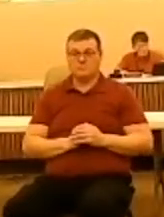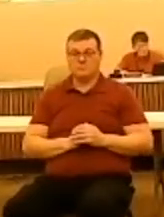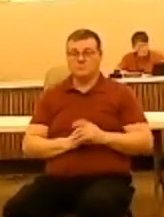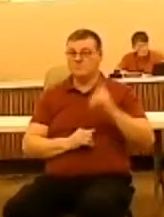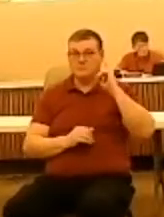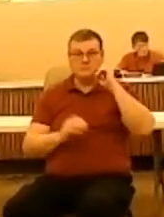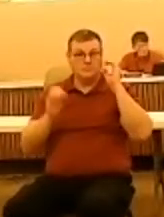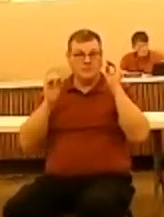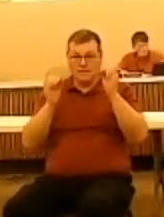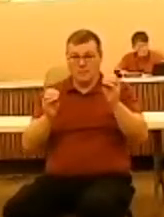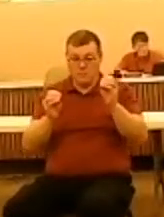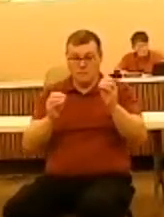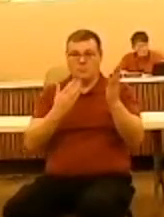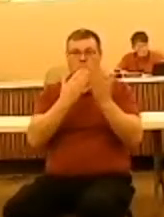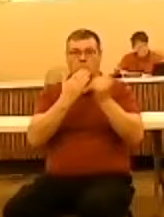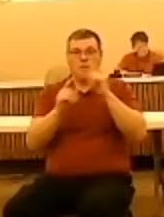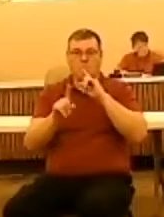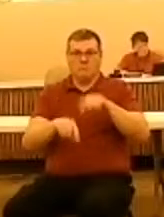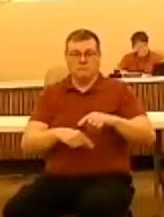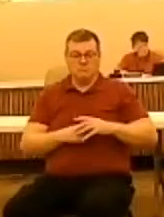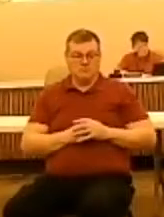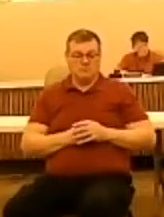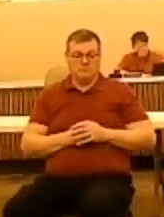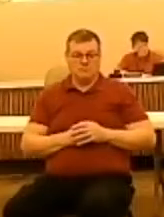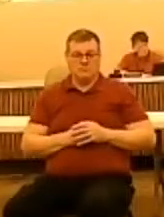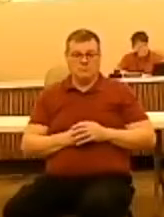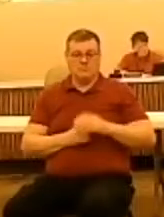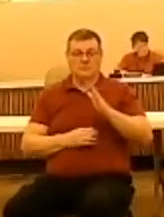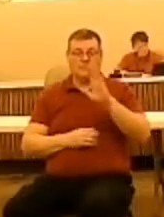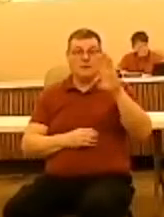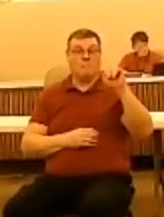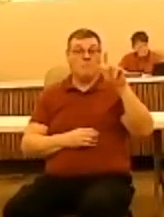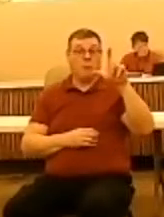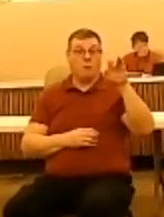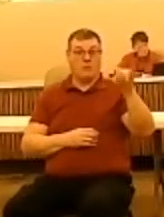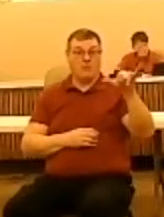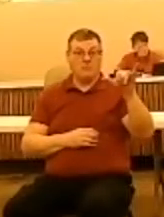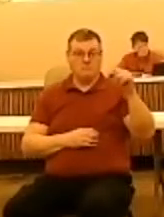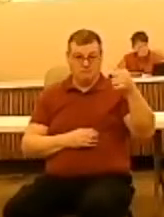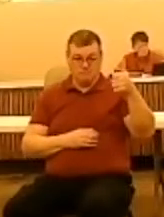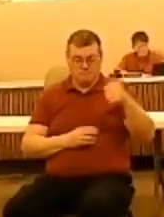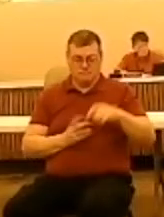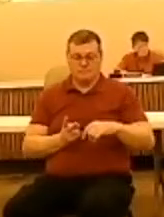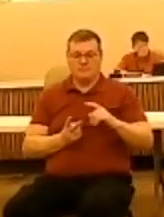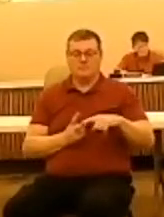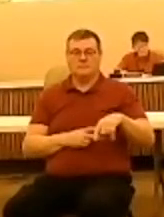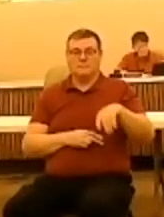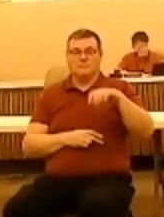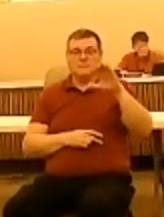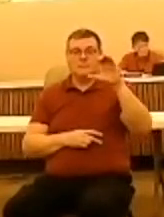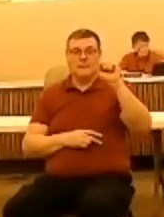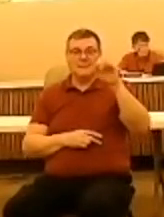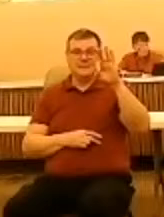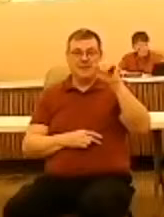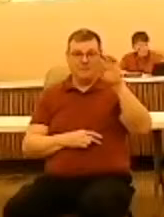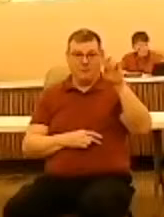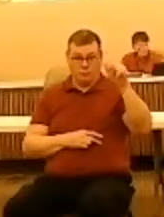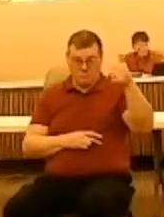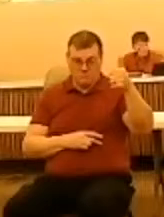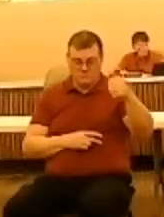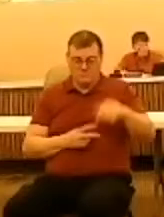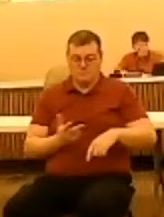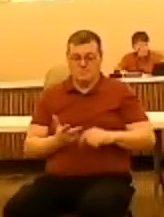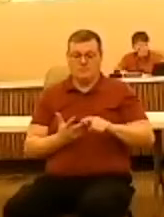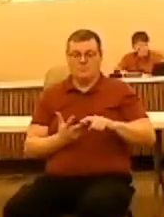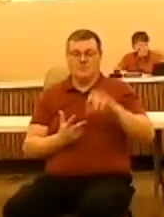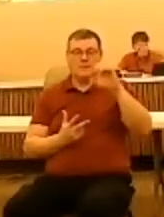Hearing none, please call the roll. Councilmember Barley, Aye. Councilmember Stafford. Aye.